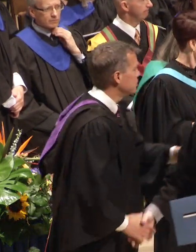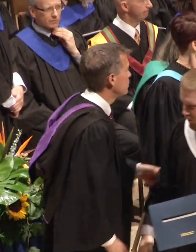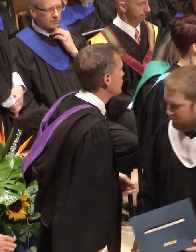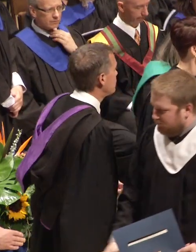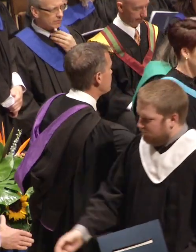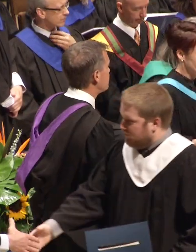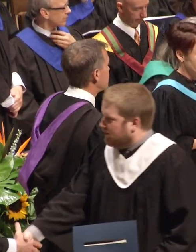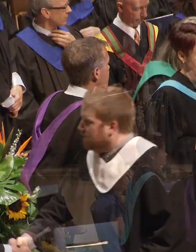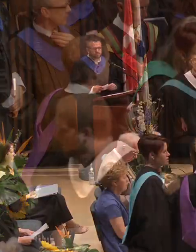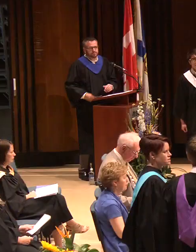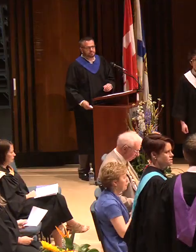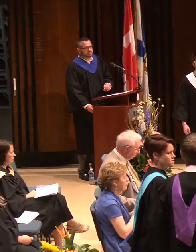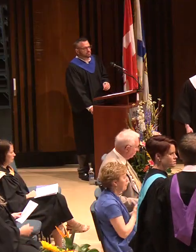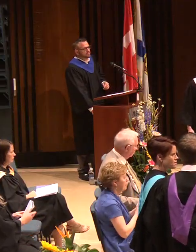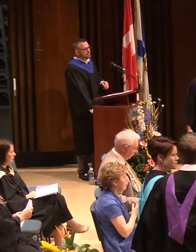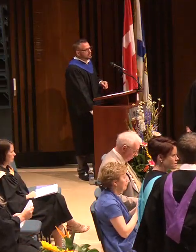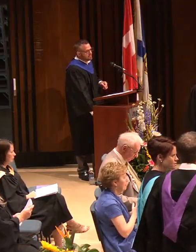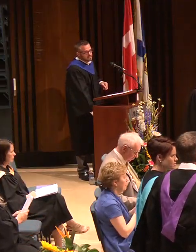Cyril Kamba.